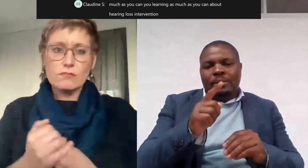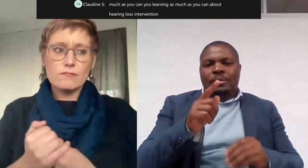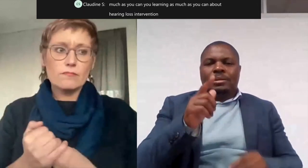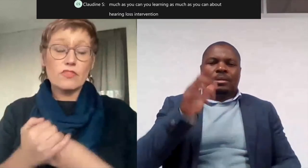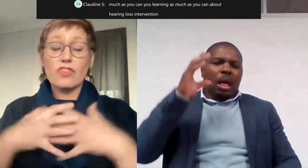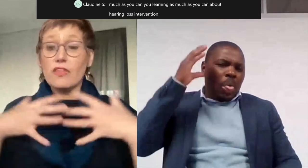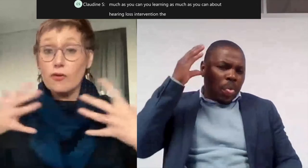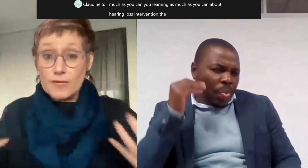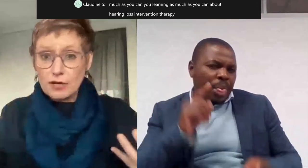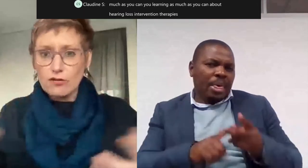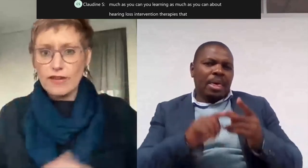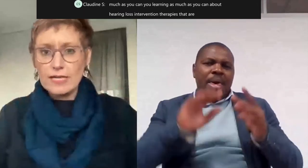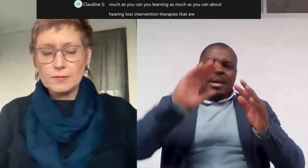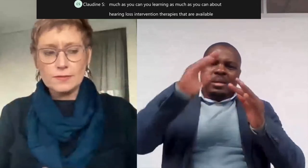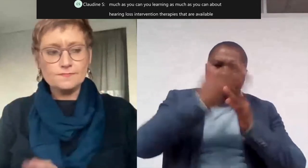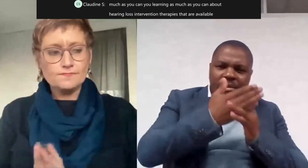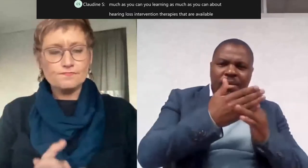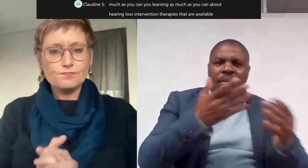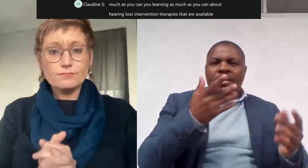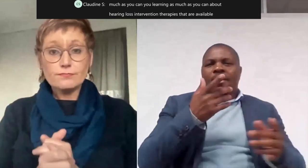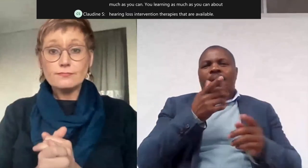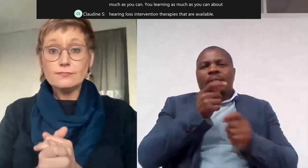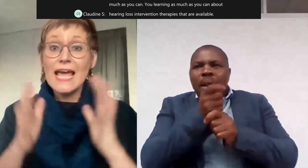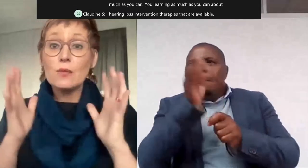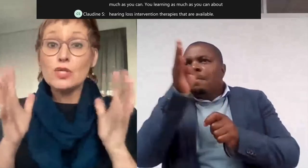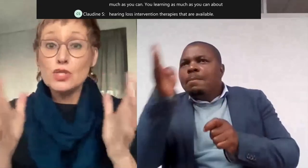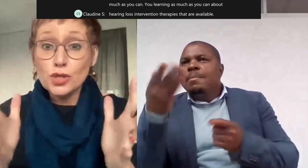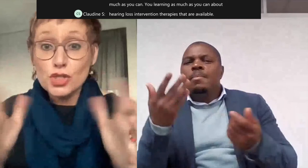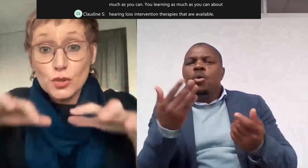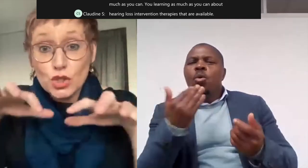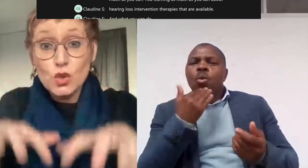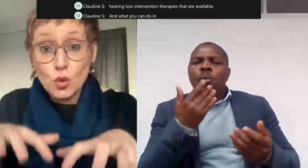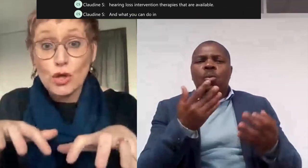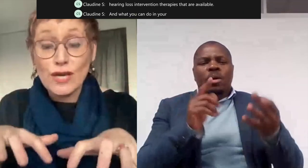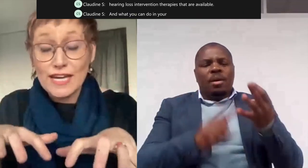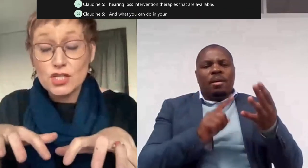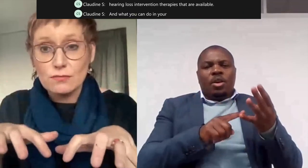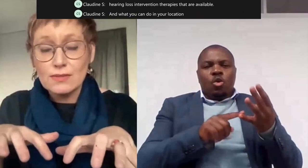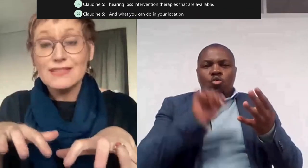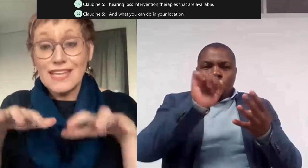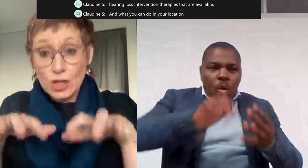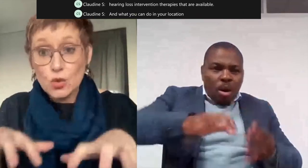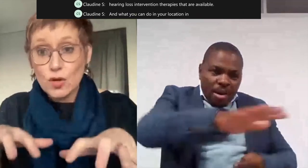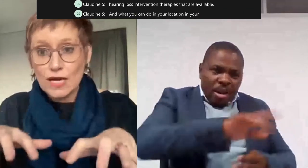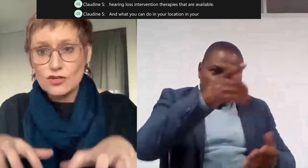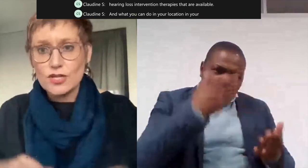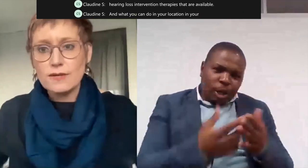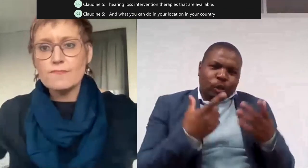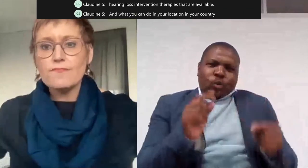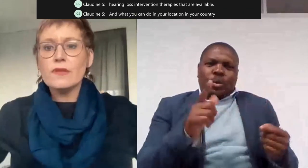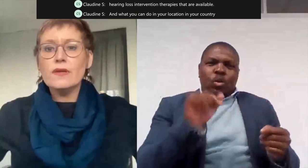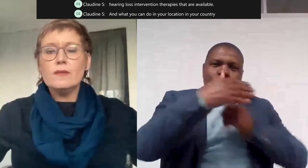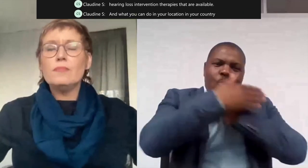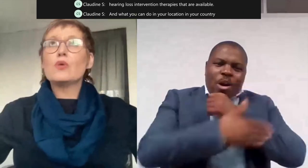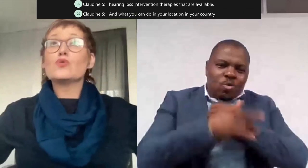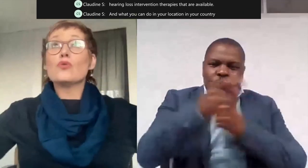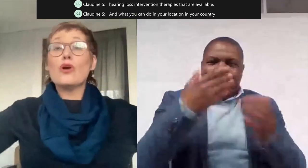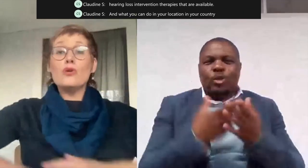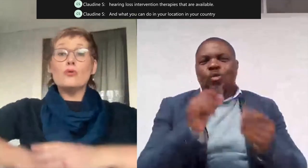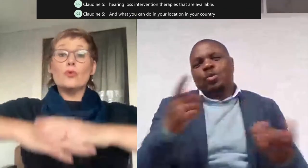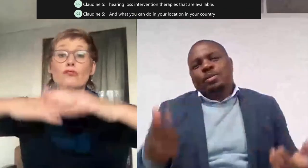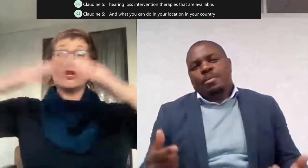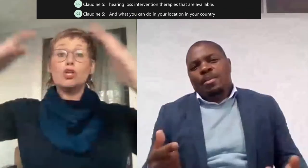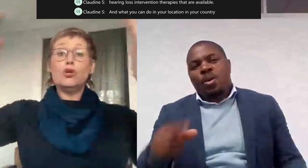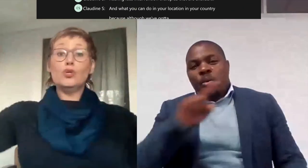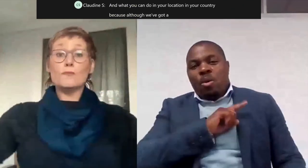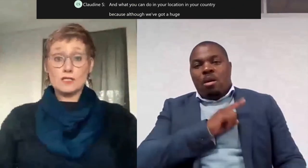intervention, the therapies that are available, and what you can do in your location, in your country. Because